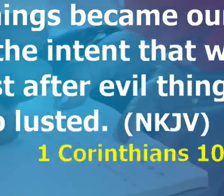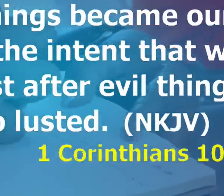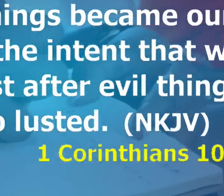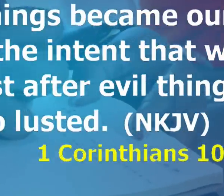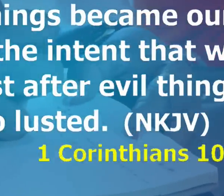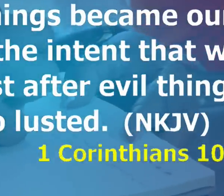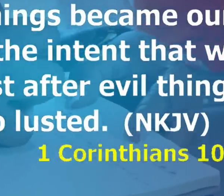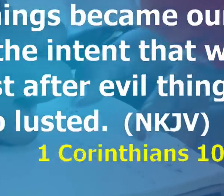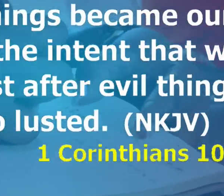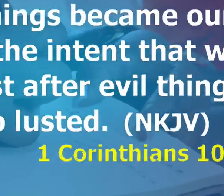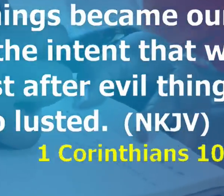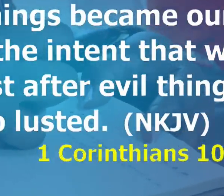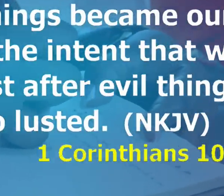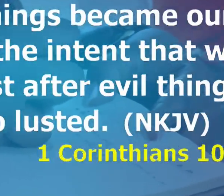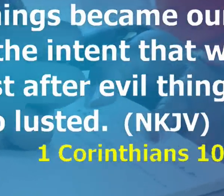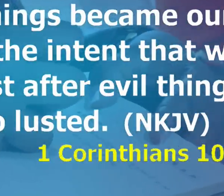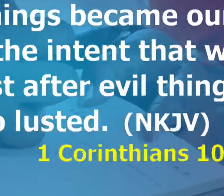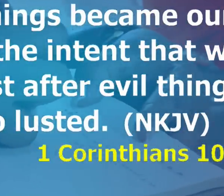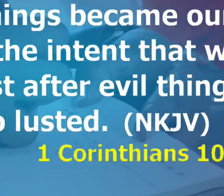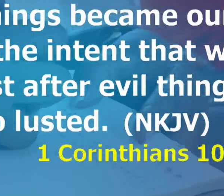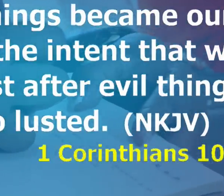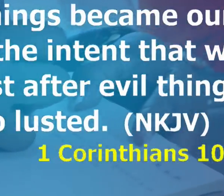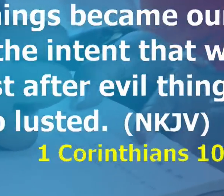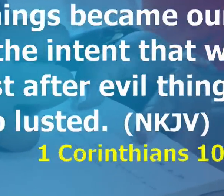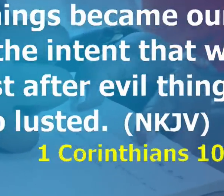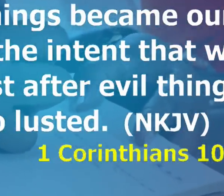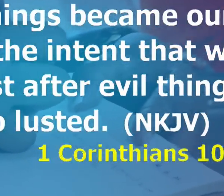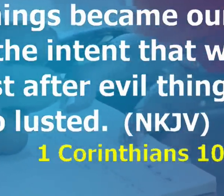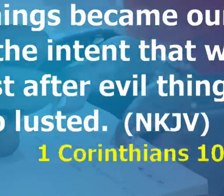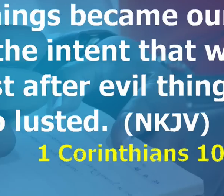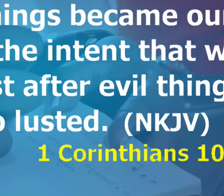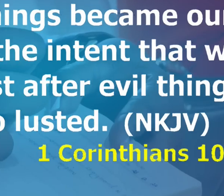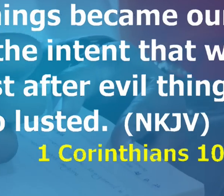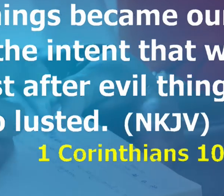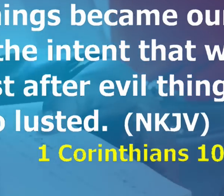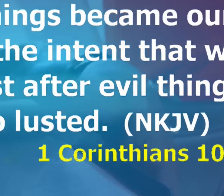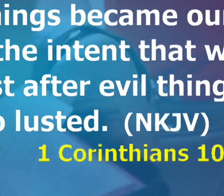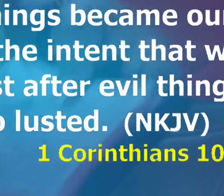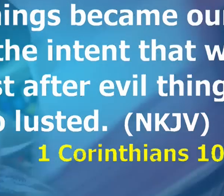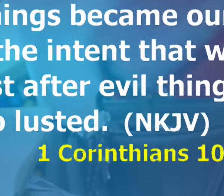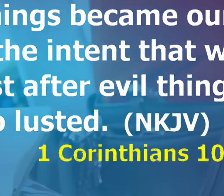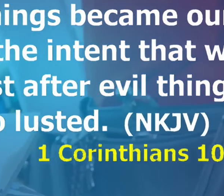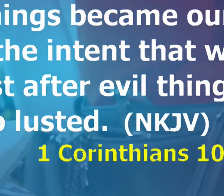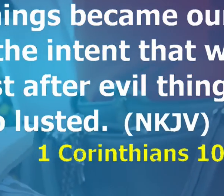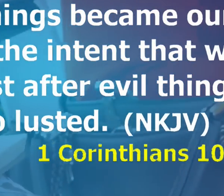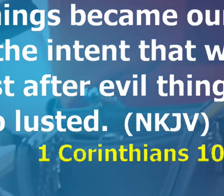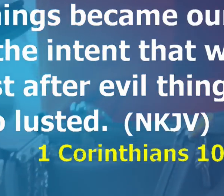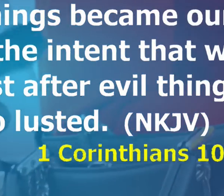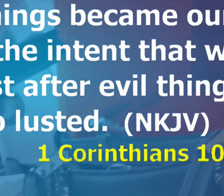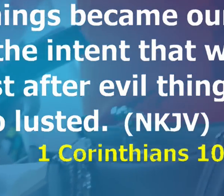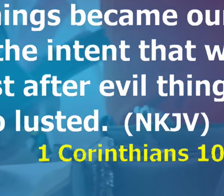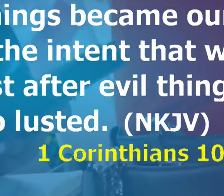when he's comparing with the children of Israel when they were going through the